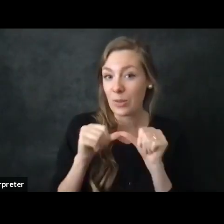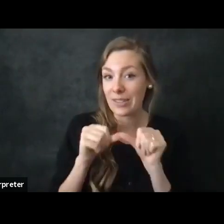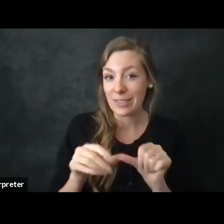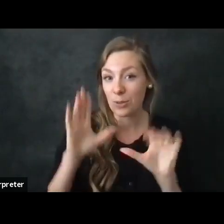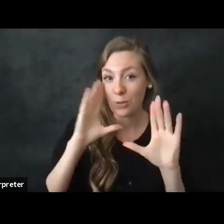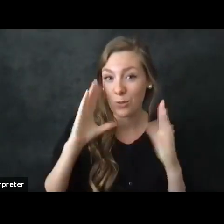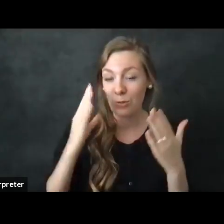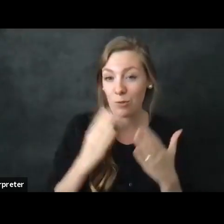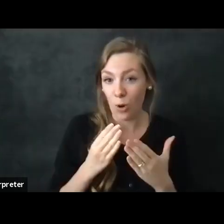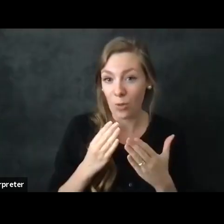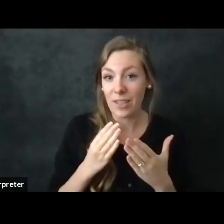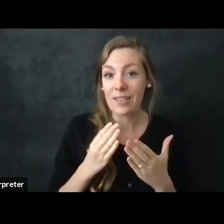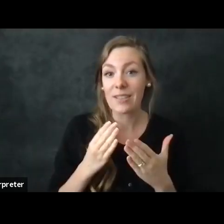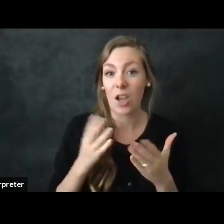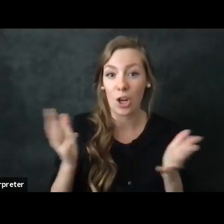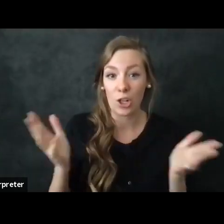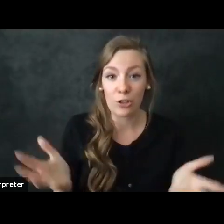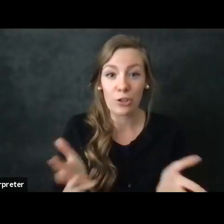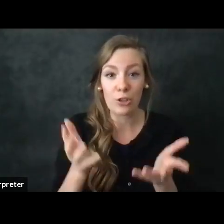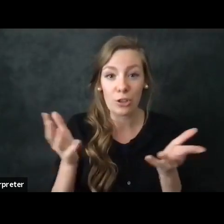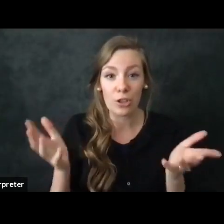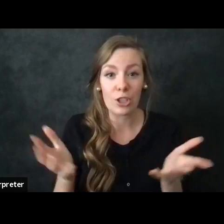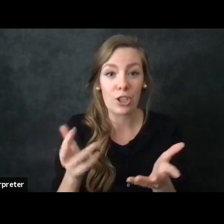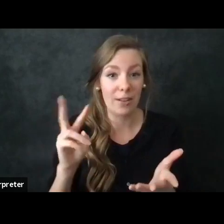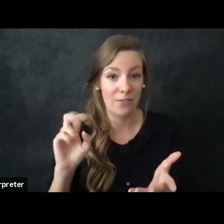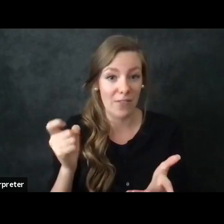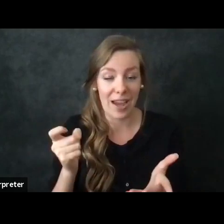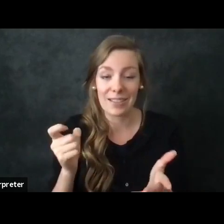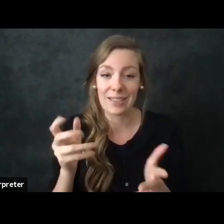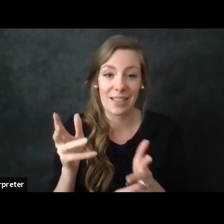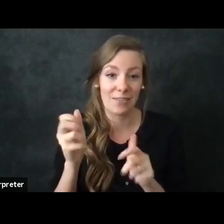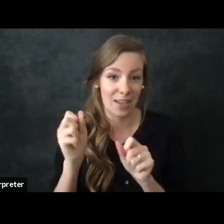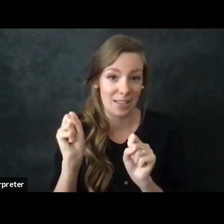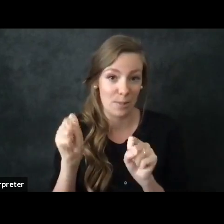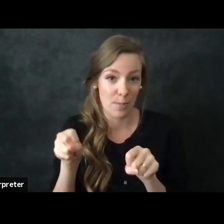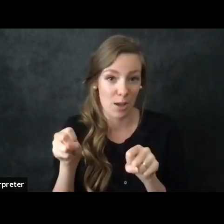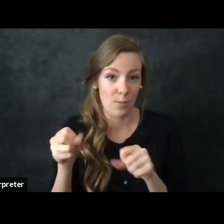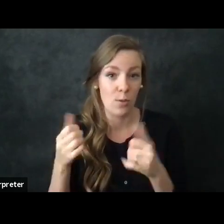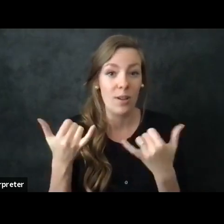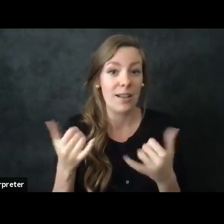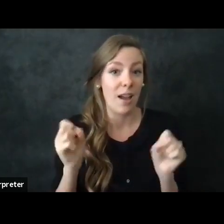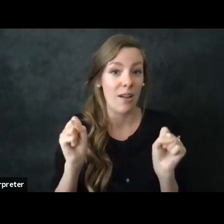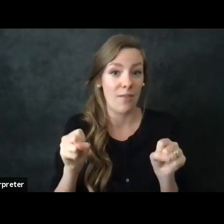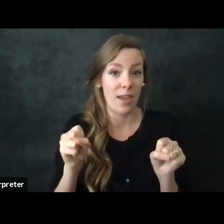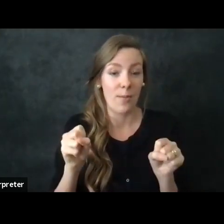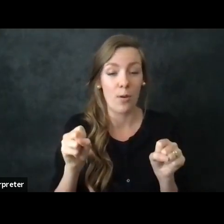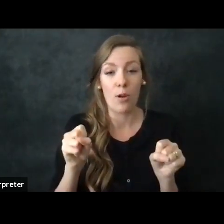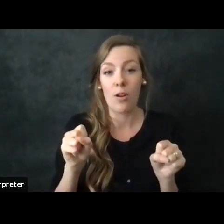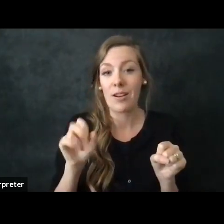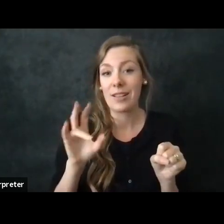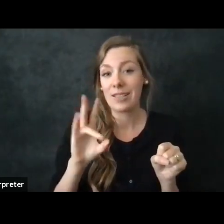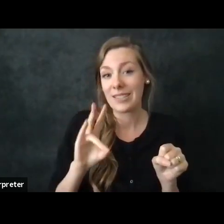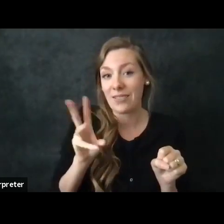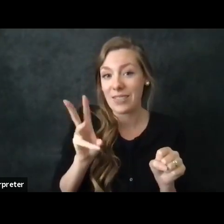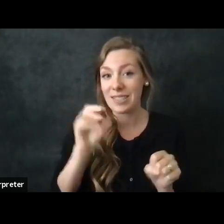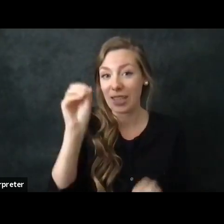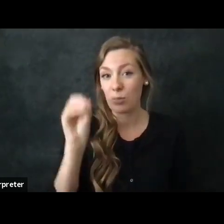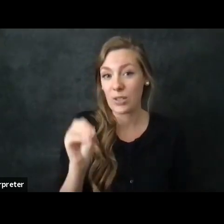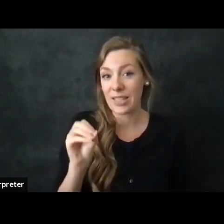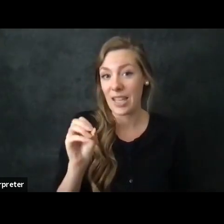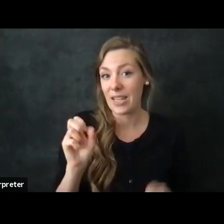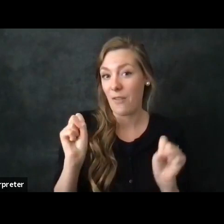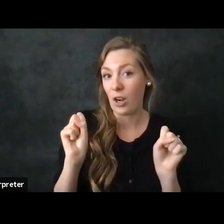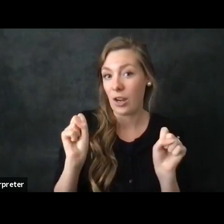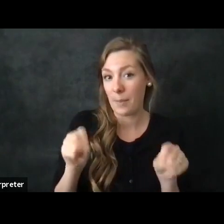getting people in our community vaccinated as quickly as we possibly can. We now have been able to vaccinate 76% of our